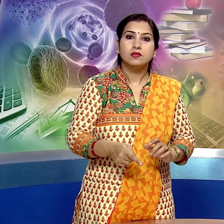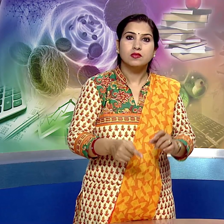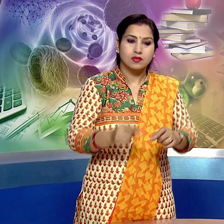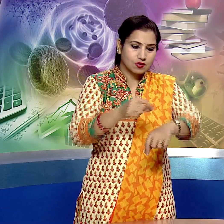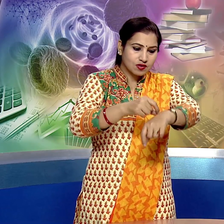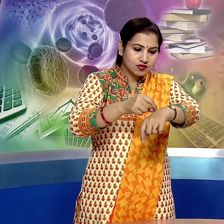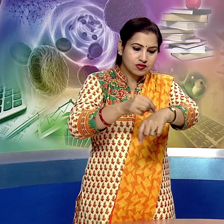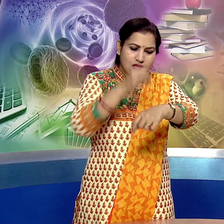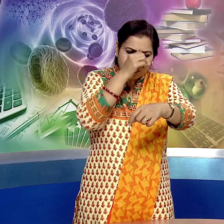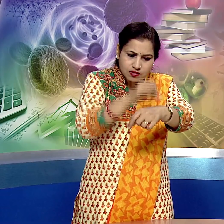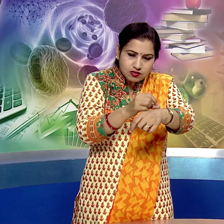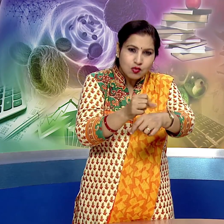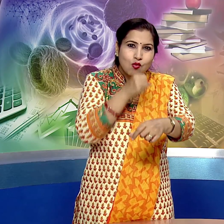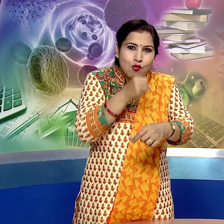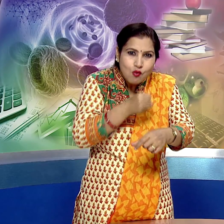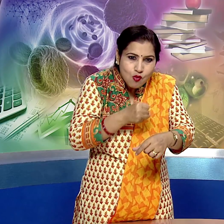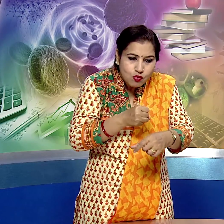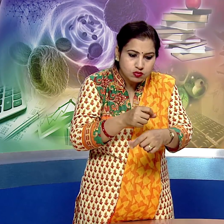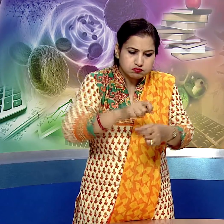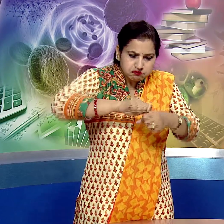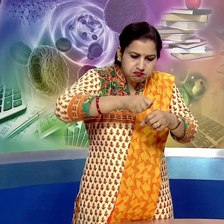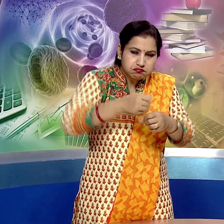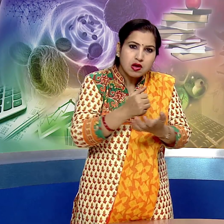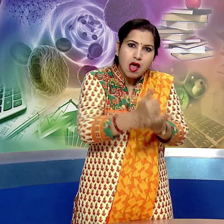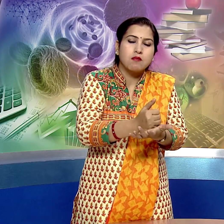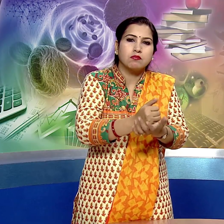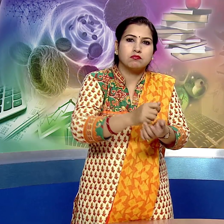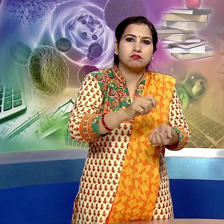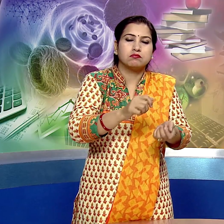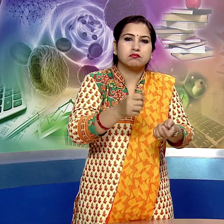repairs for old cells, and for maintenance.